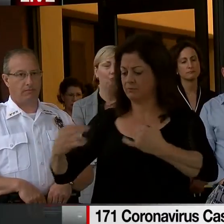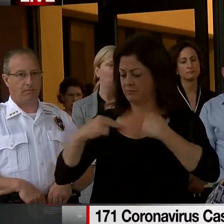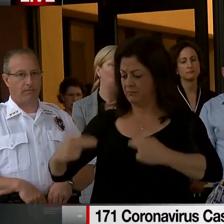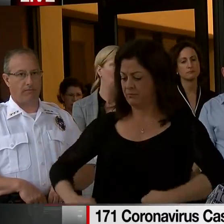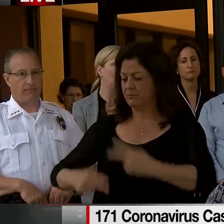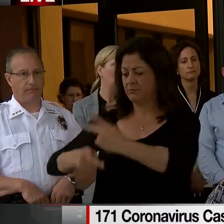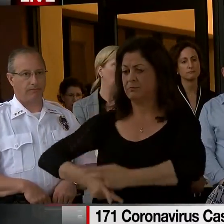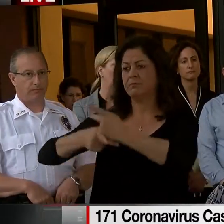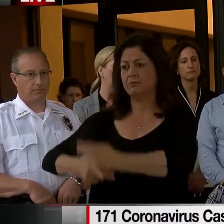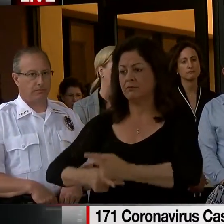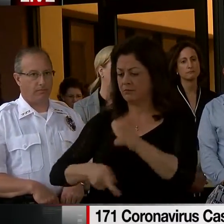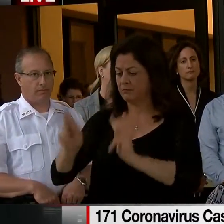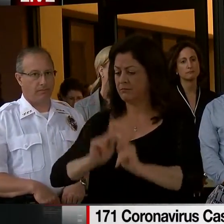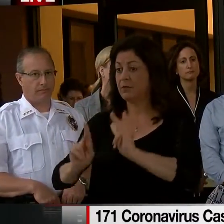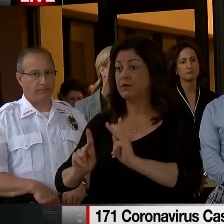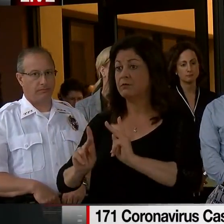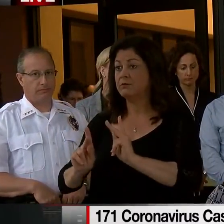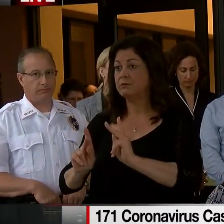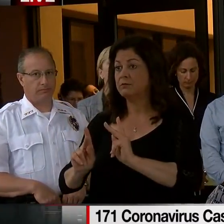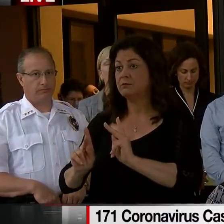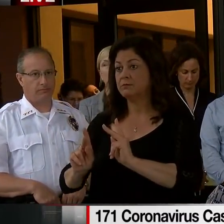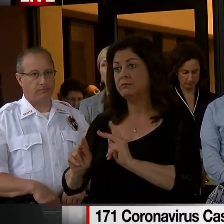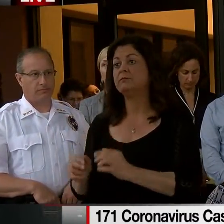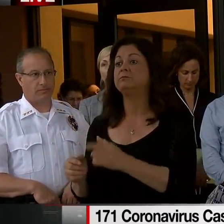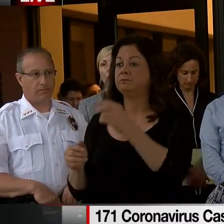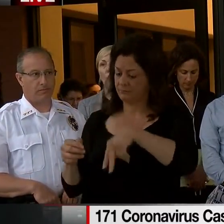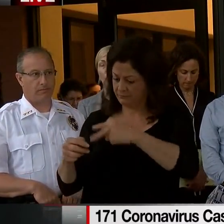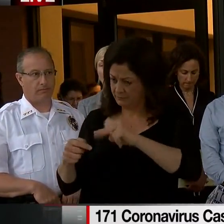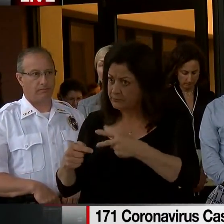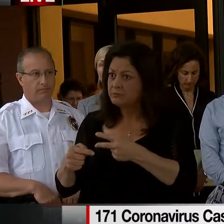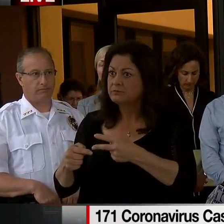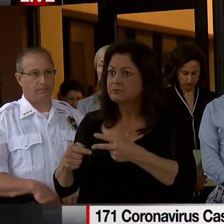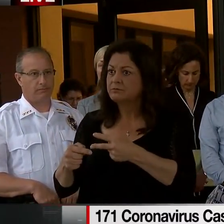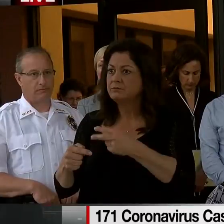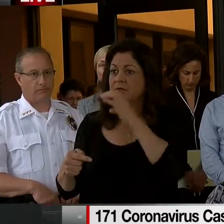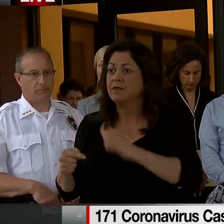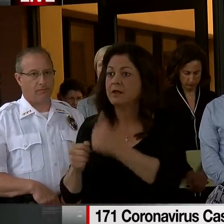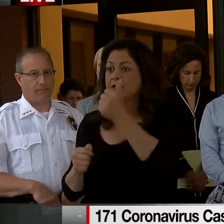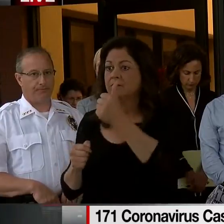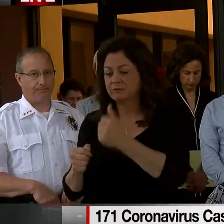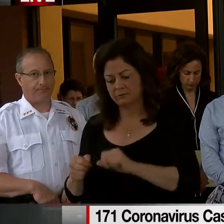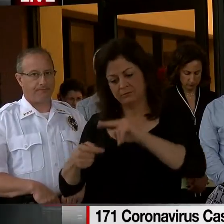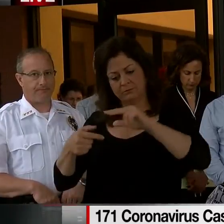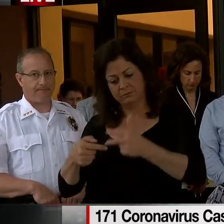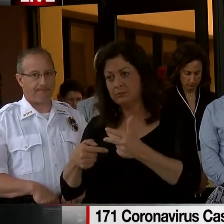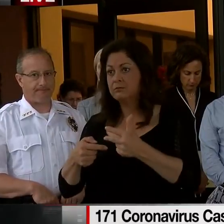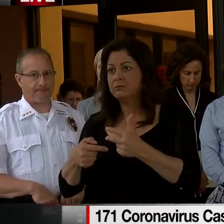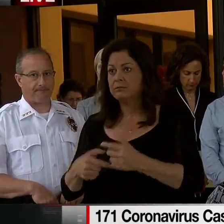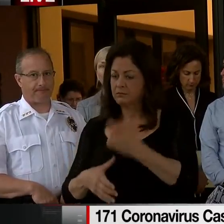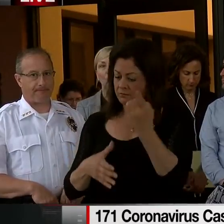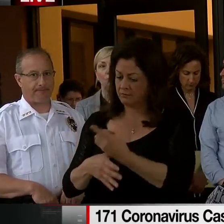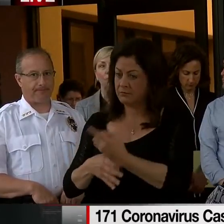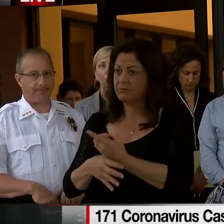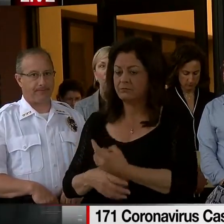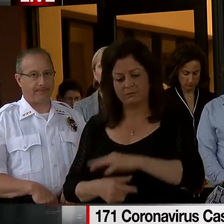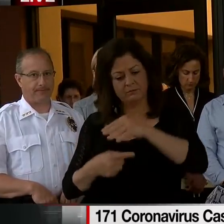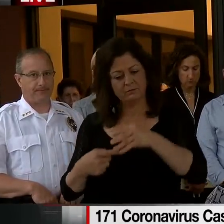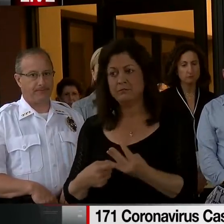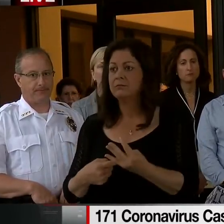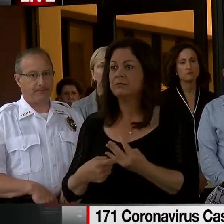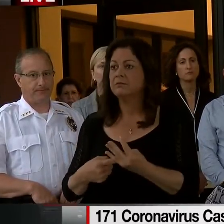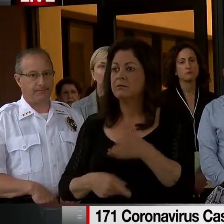who are at greatest risk, the elderly, the disabled, and those with underlying chronic health conditions. But